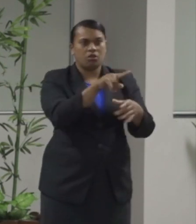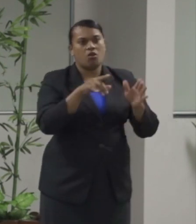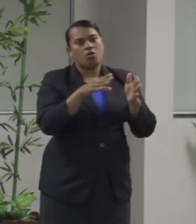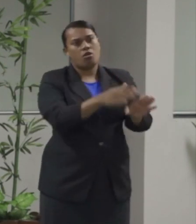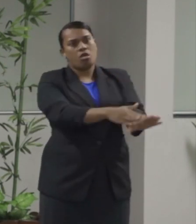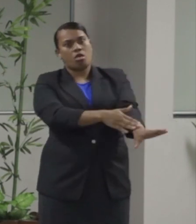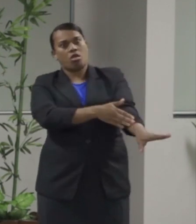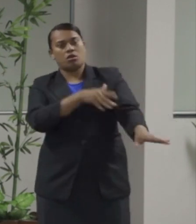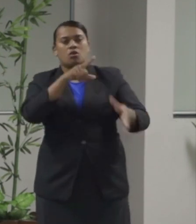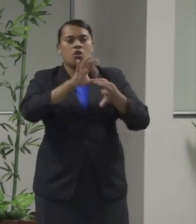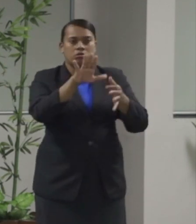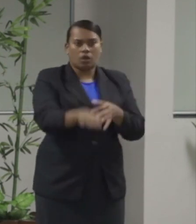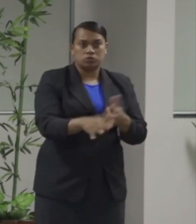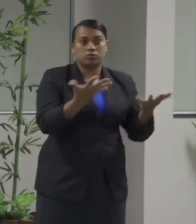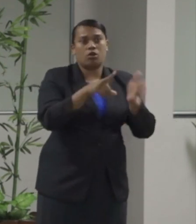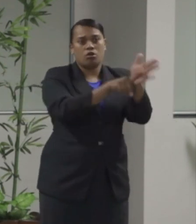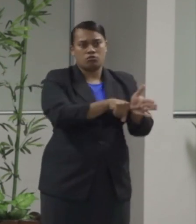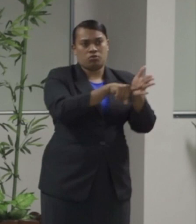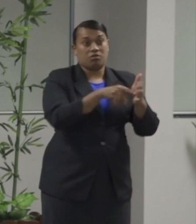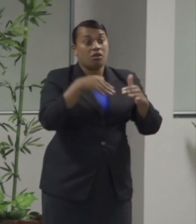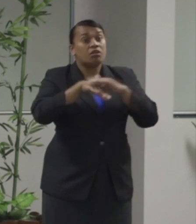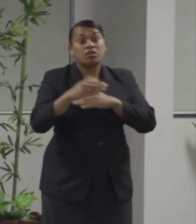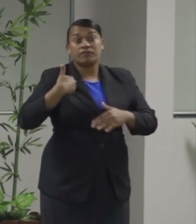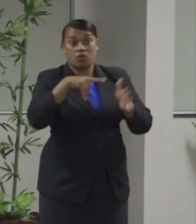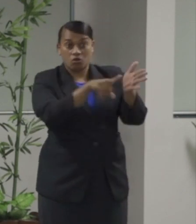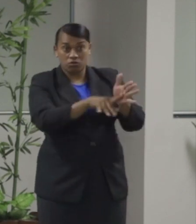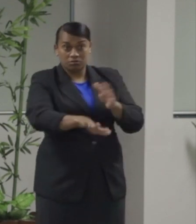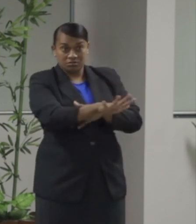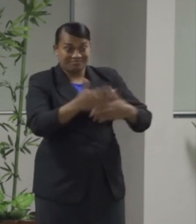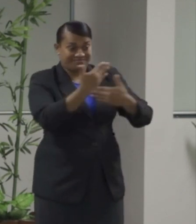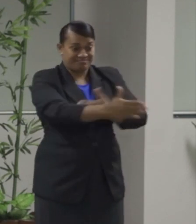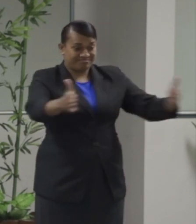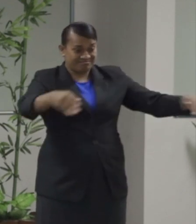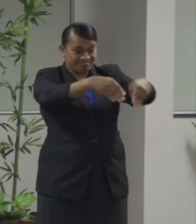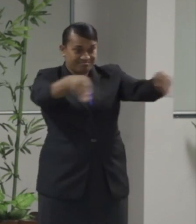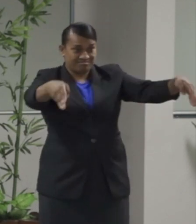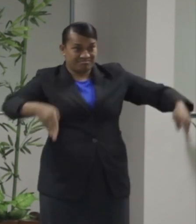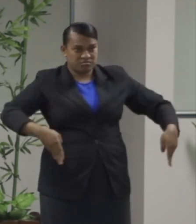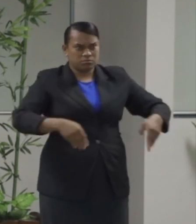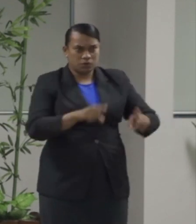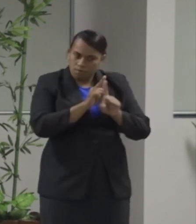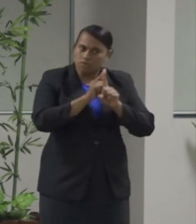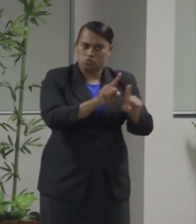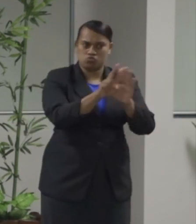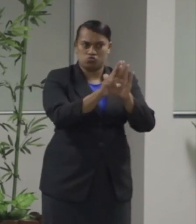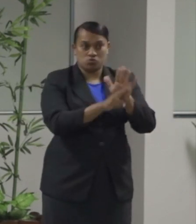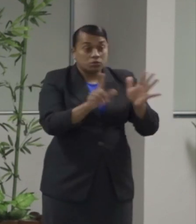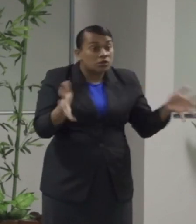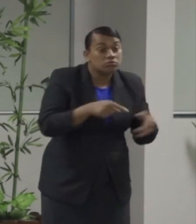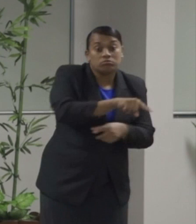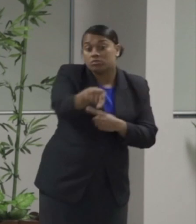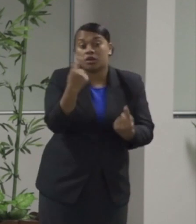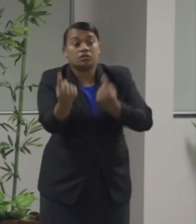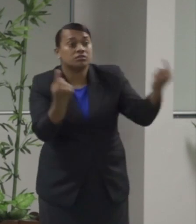So to those currently in the Lautoka confined zone, you all need to ensure the rules are followed and encourage each other, your